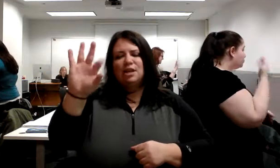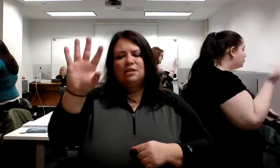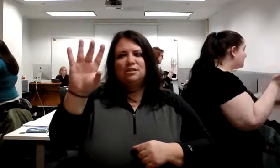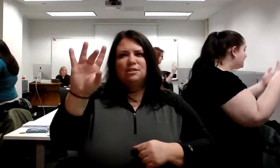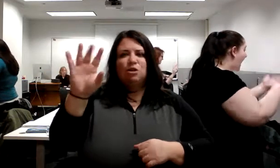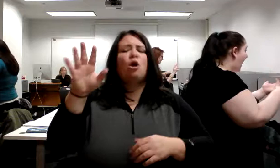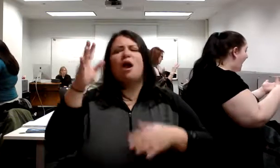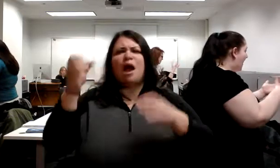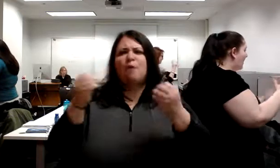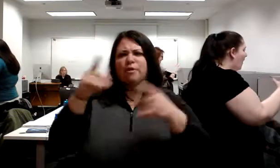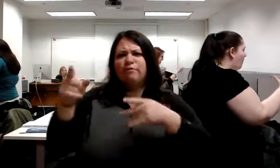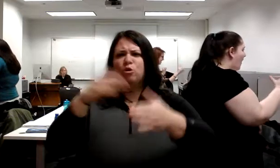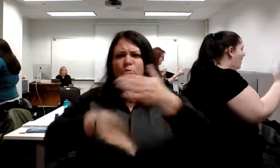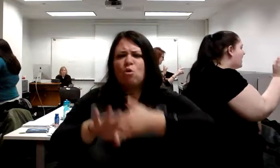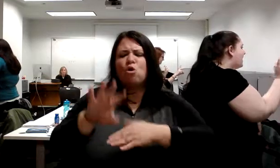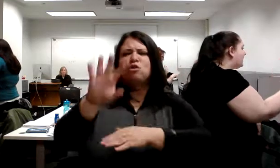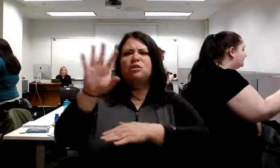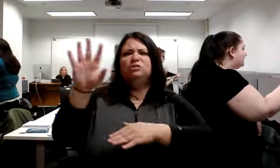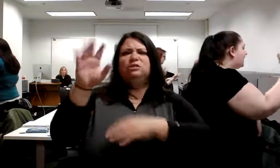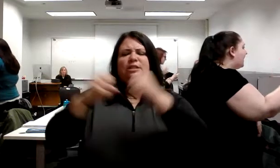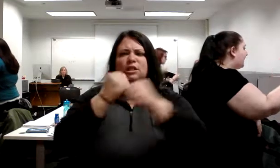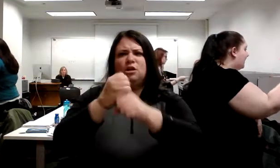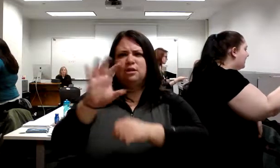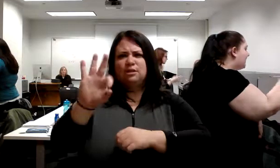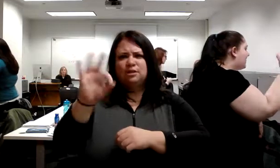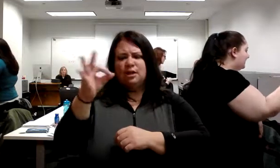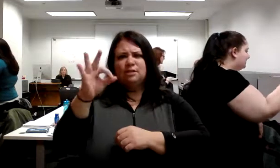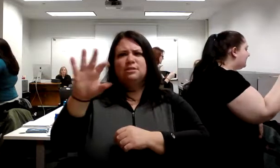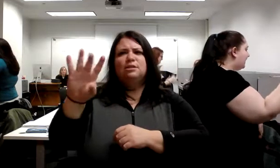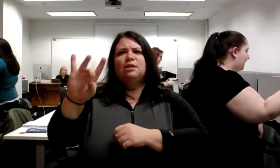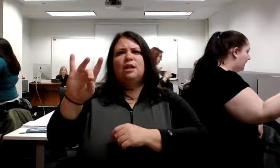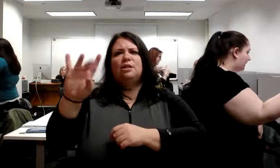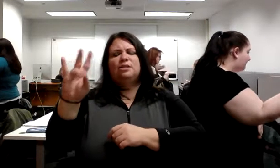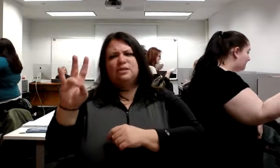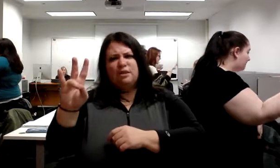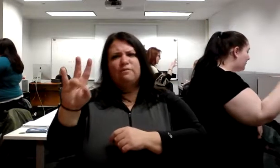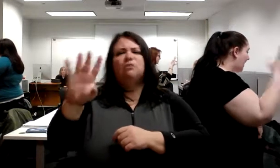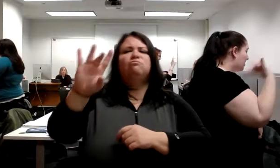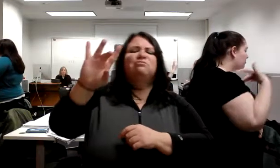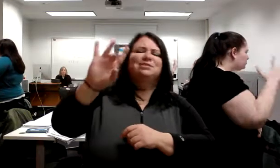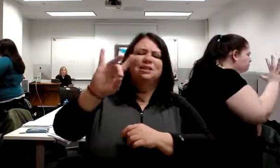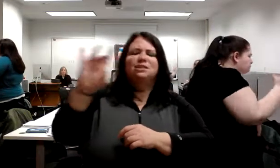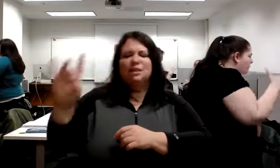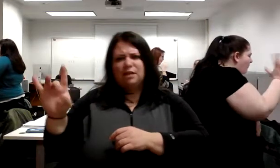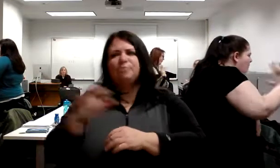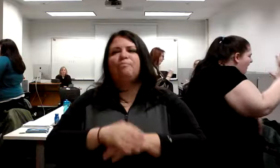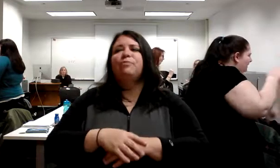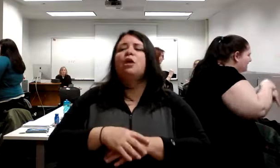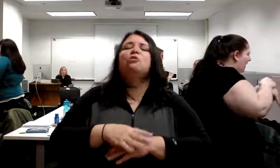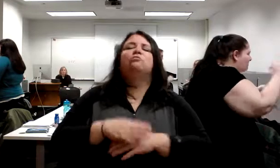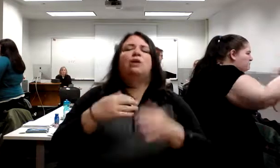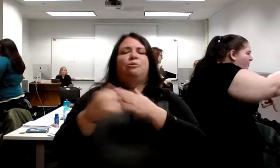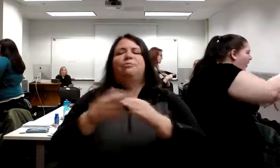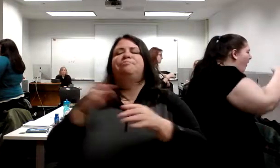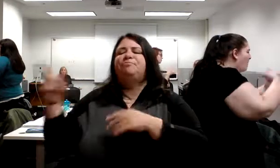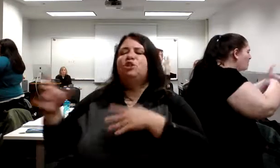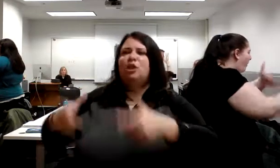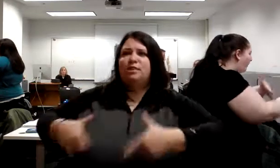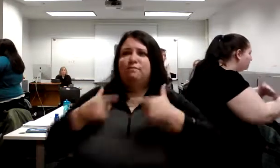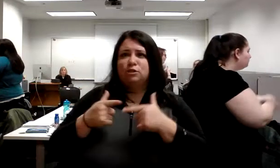same time you were born. And she lived to be 98 years old. She was a beautiful, beautiful painter. And